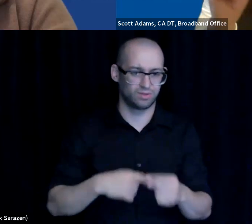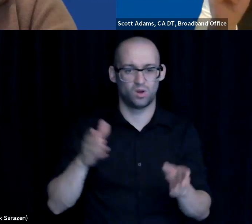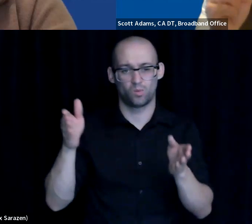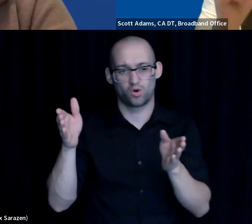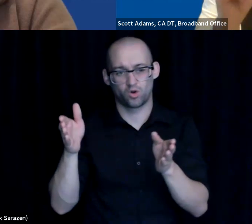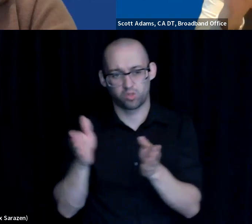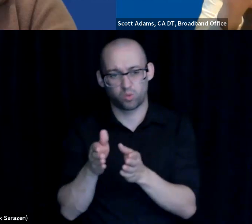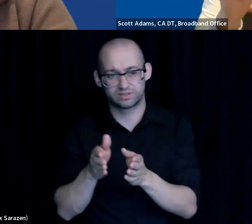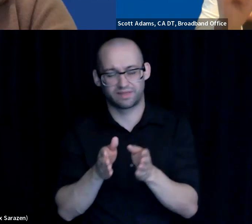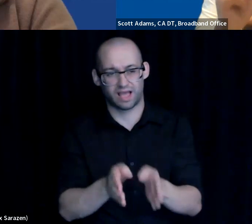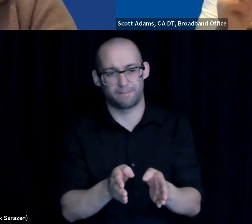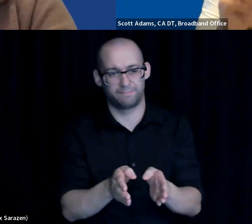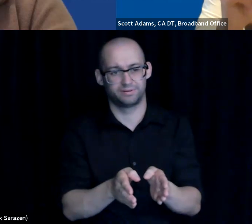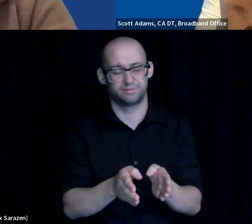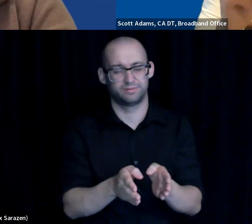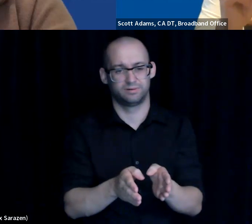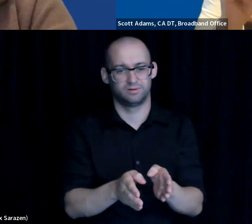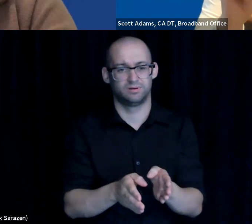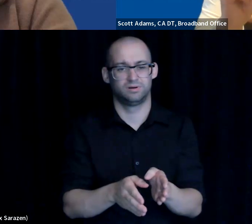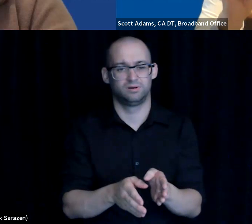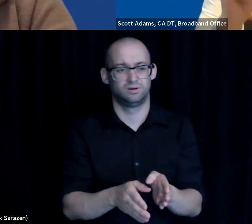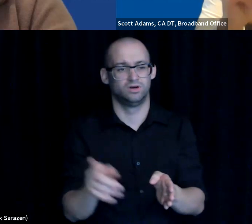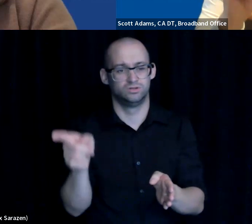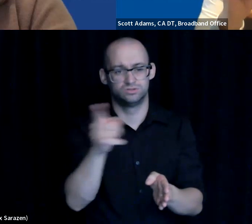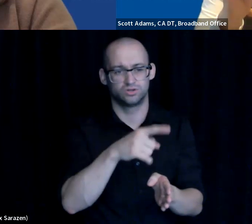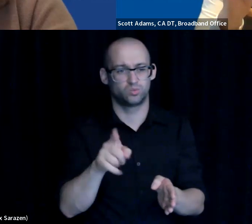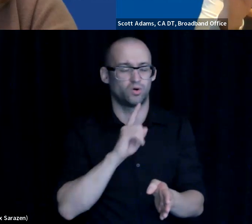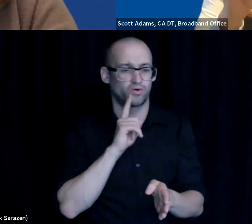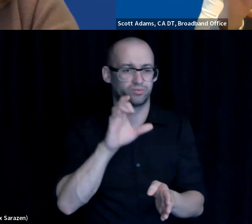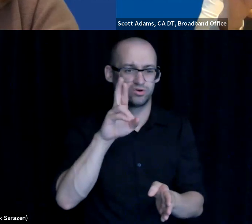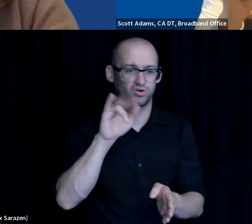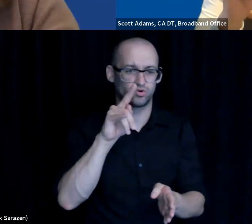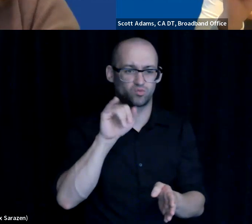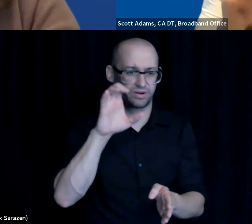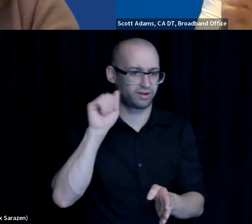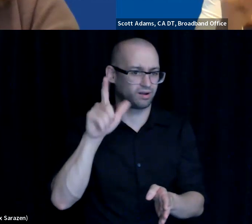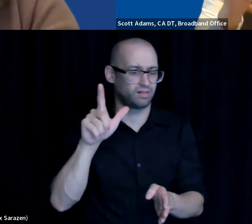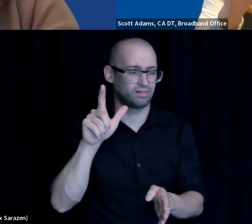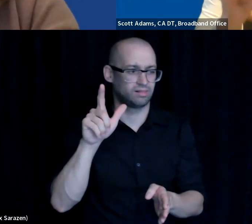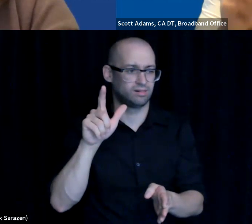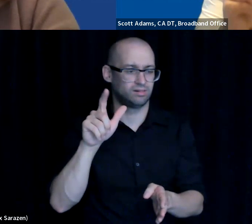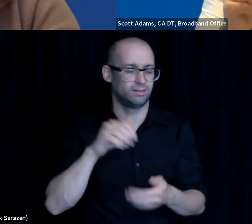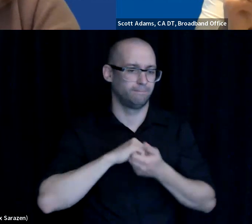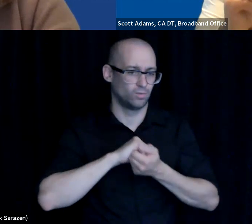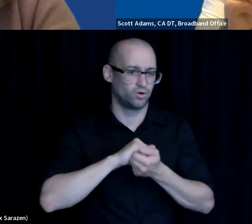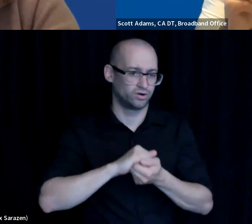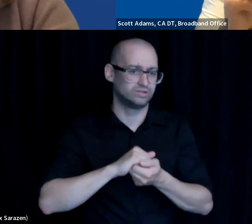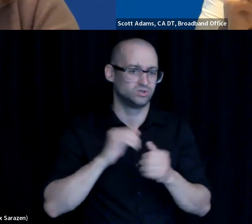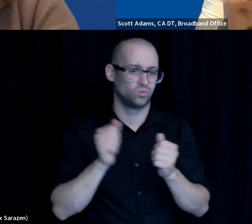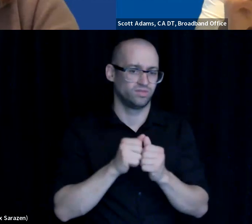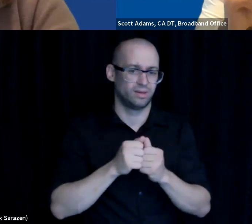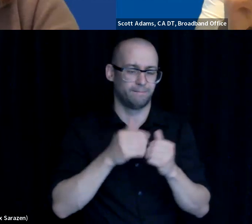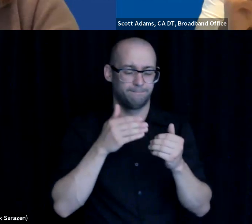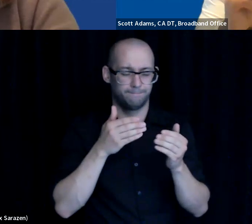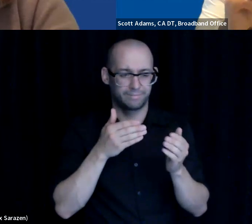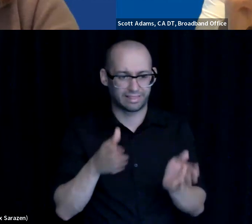If you all who are going to be critical, you've been critical partners in the planning of the digital